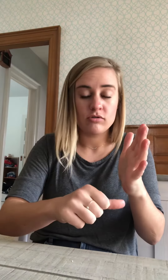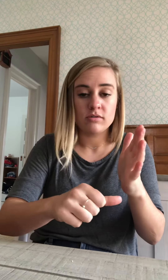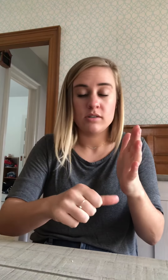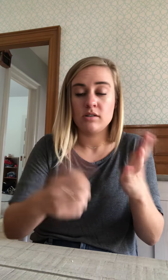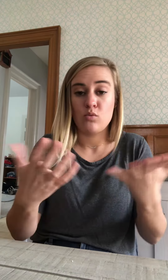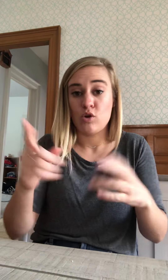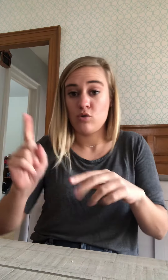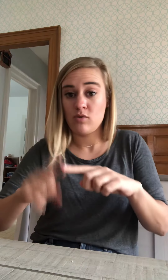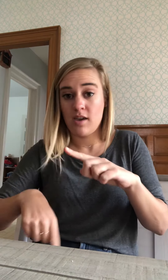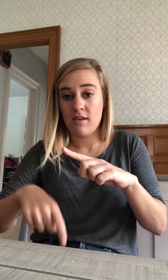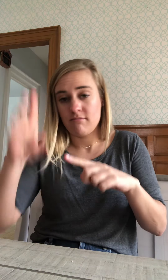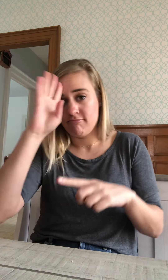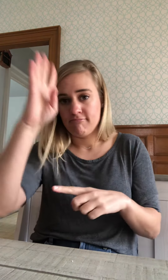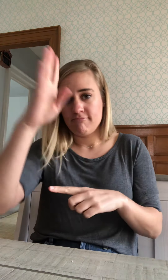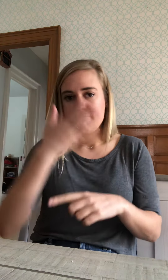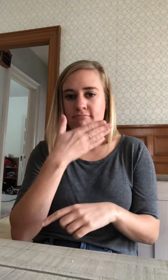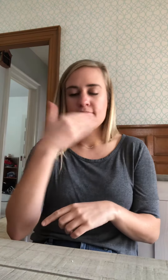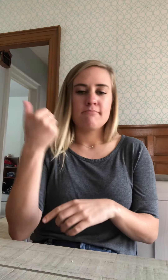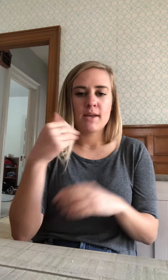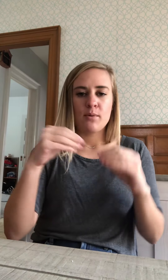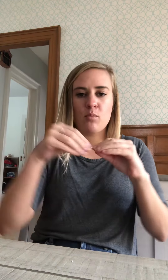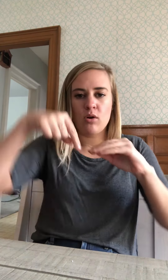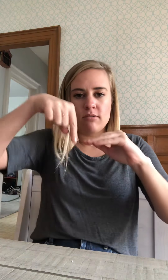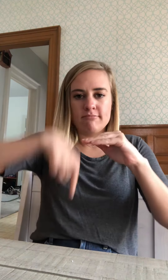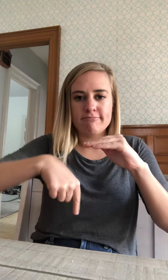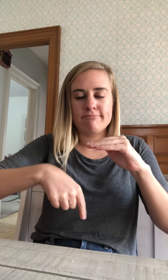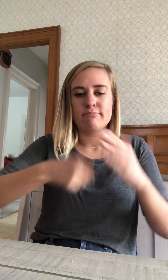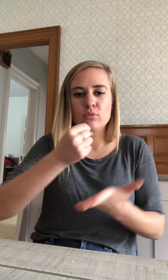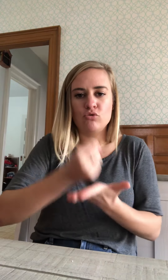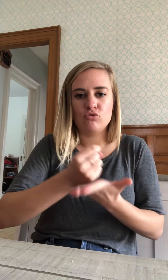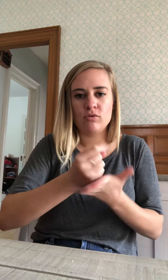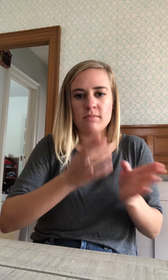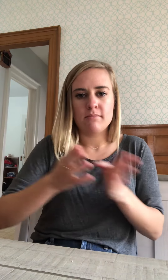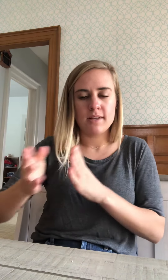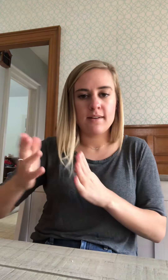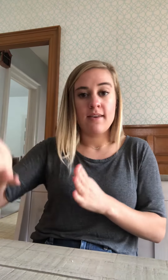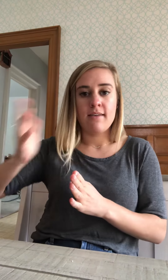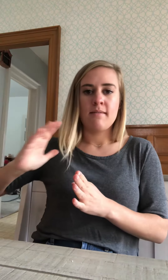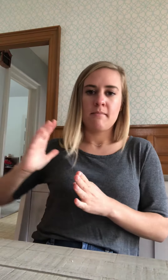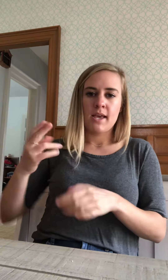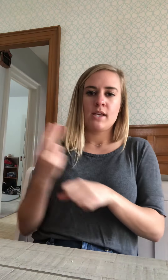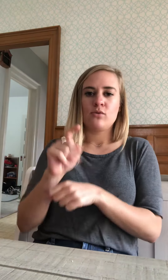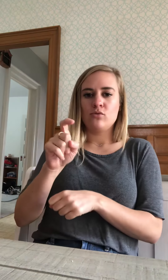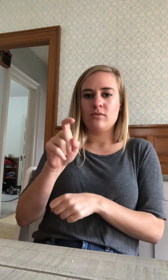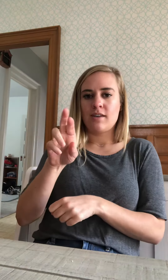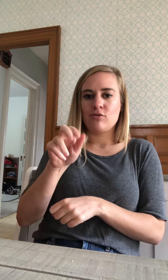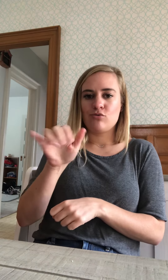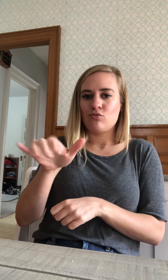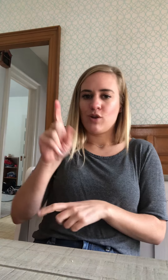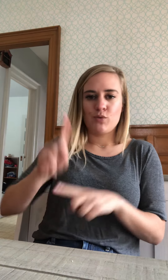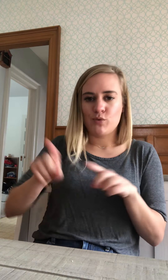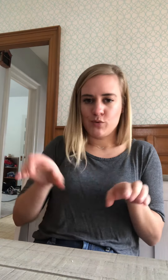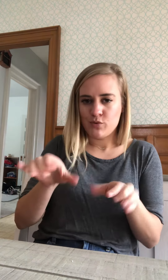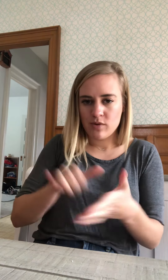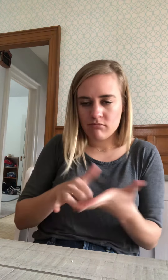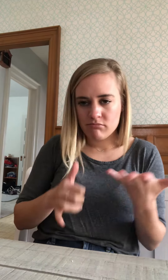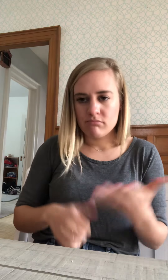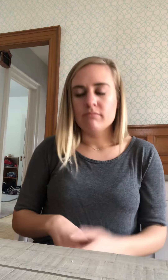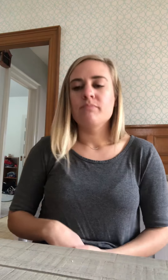more thorough treatment plan than you could in the olden days when only plain films were available. In some special cases, we may